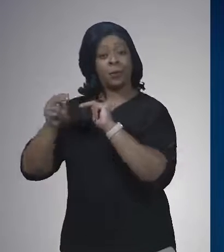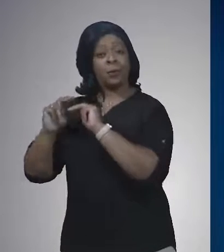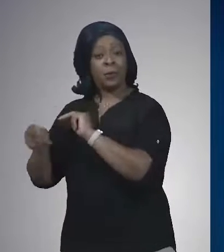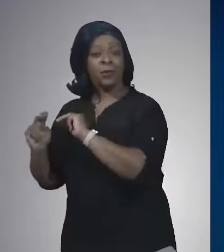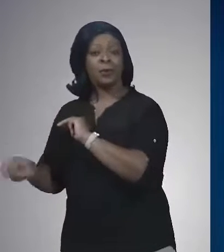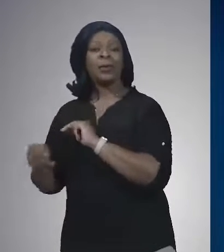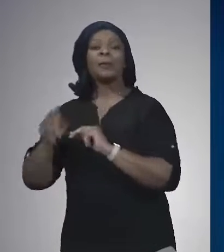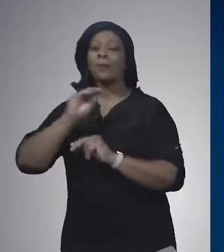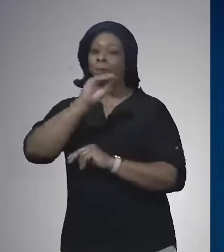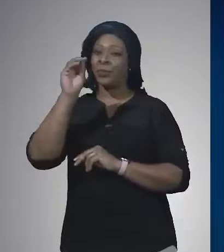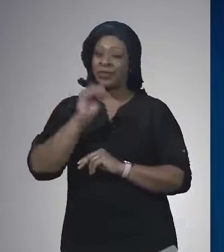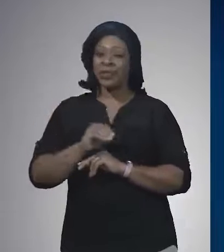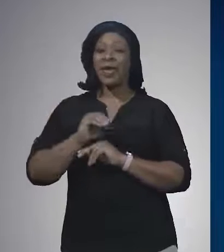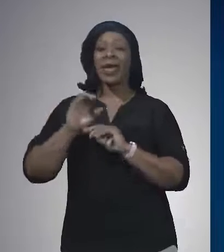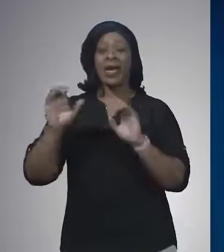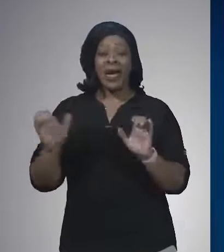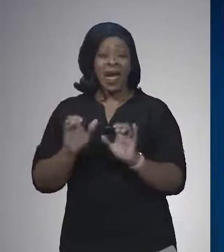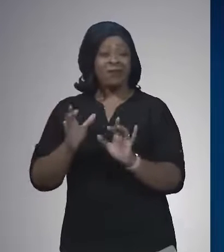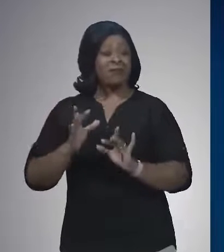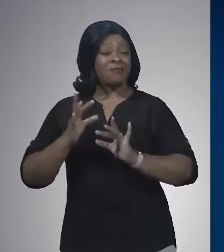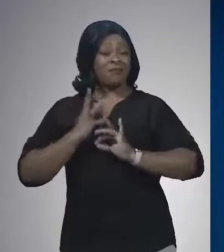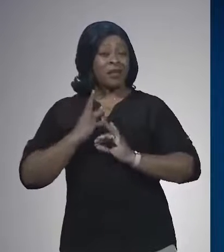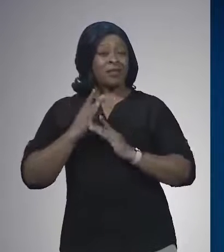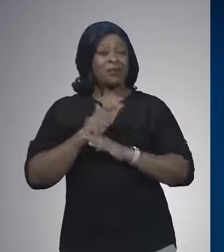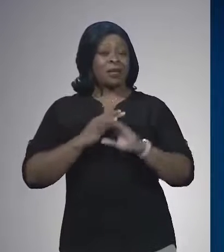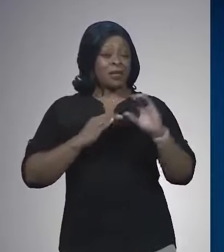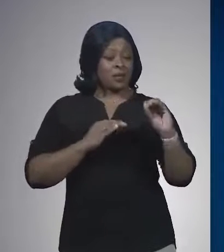the active cases among the 0 to 17